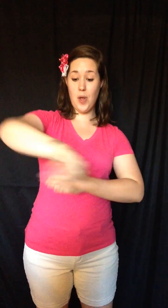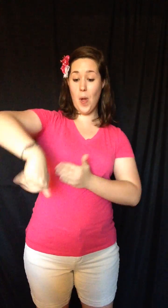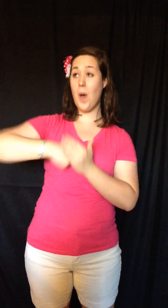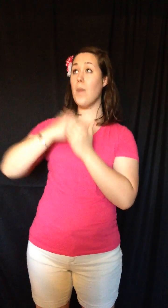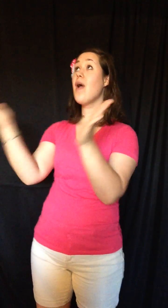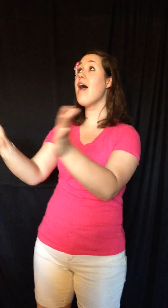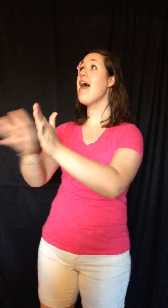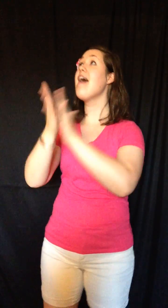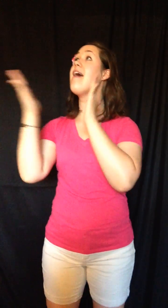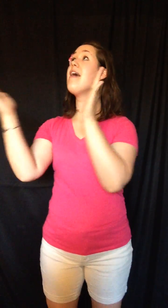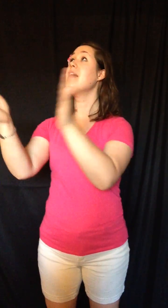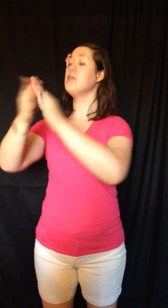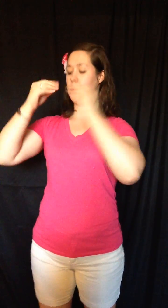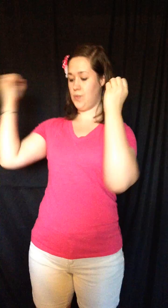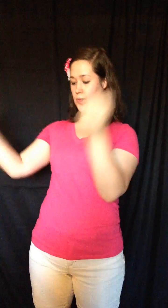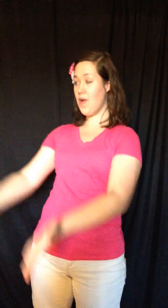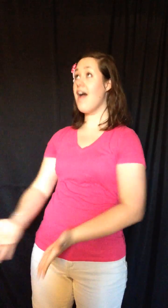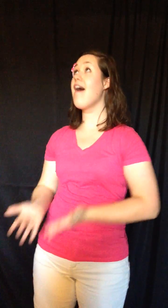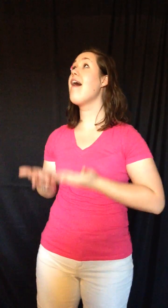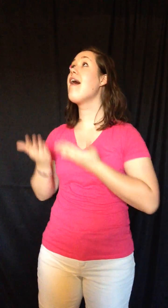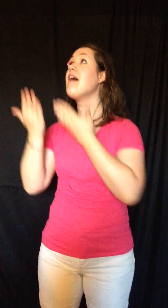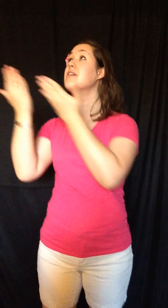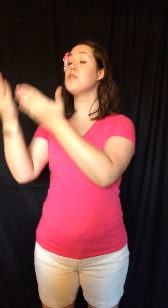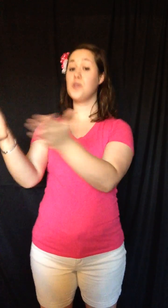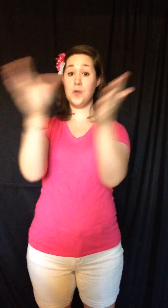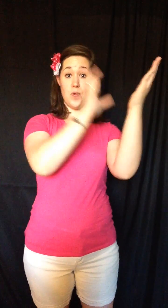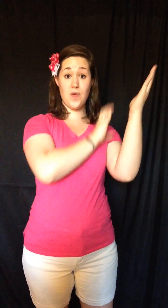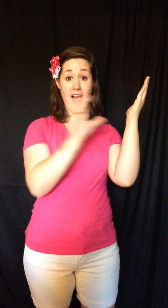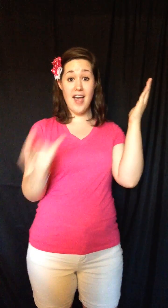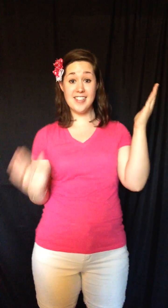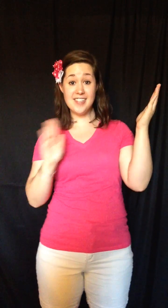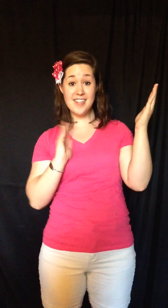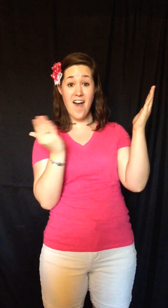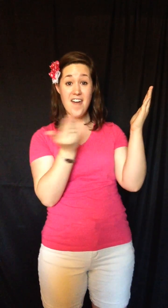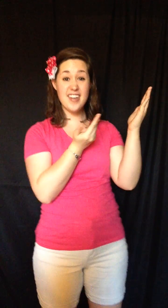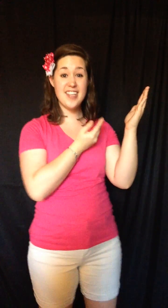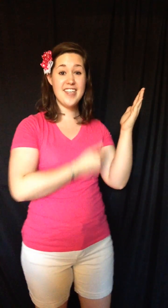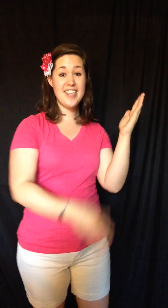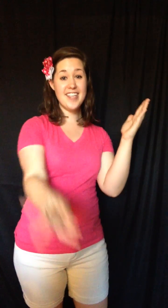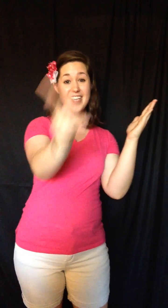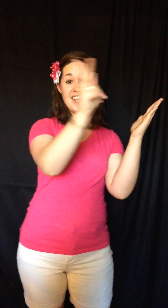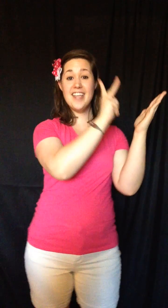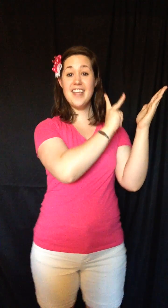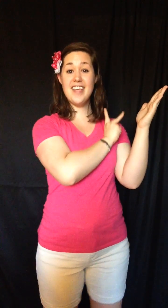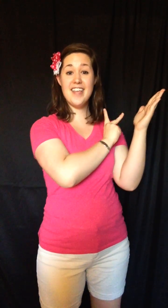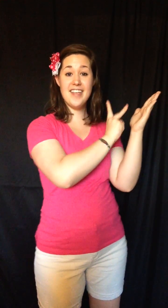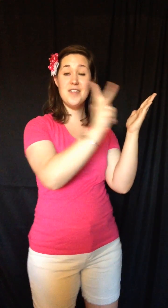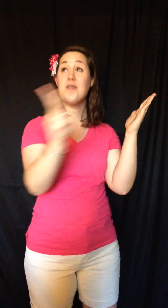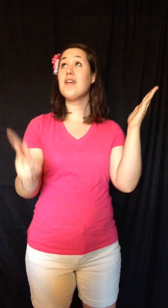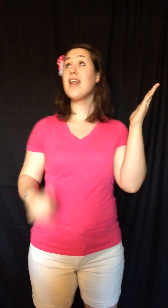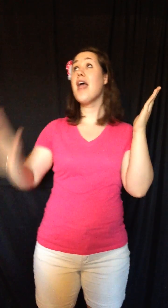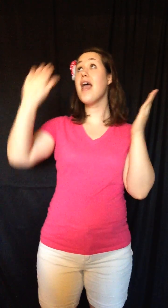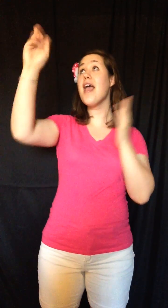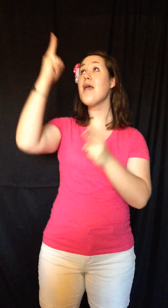all praise will rise to Christ our King. Your name,